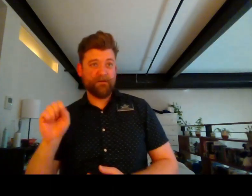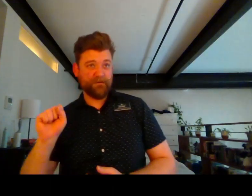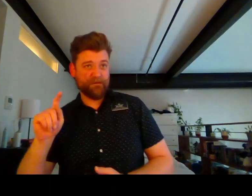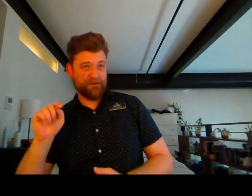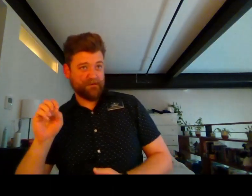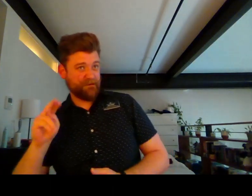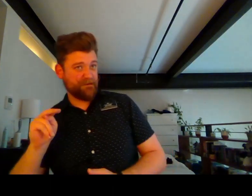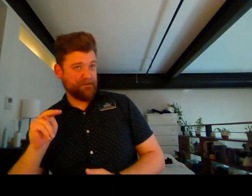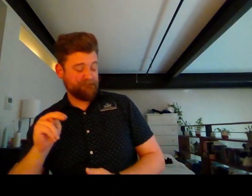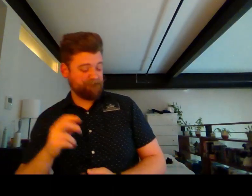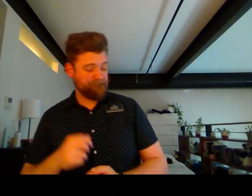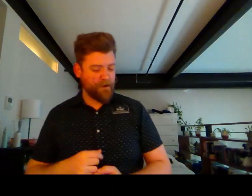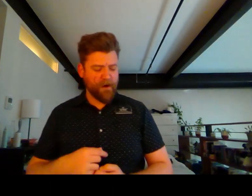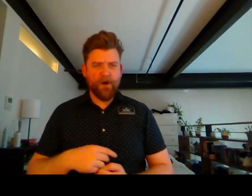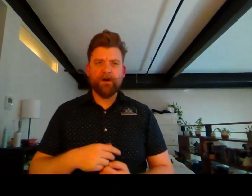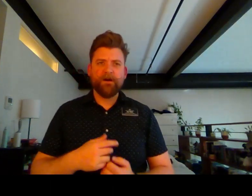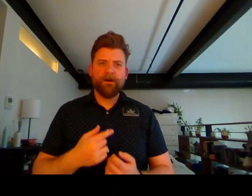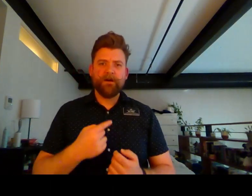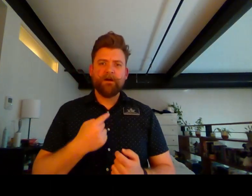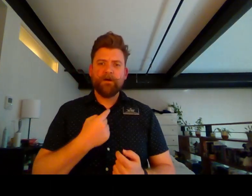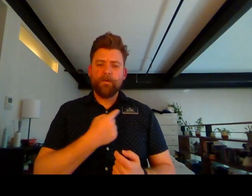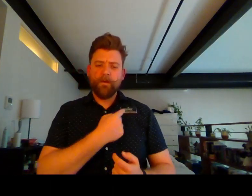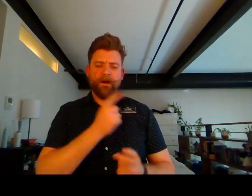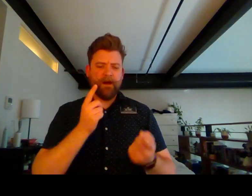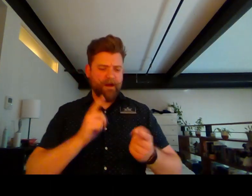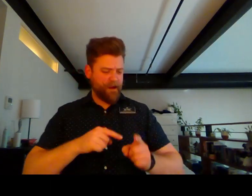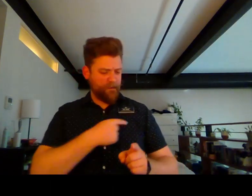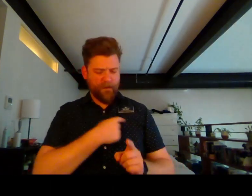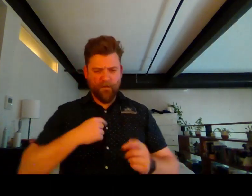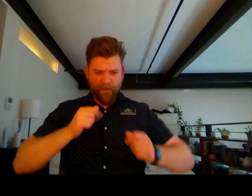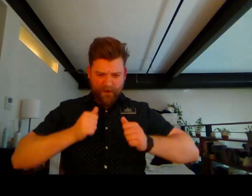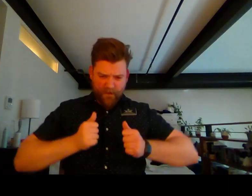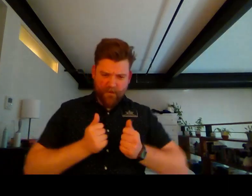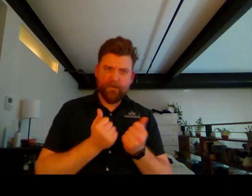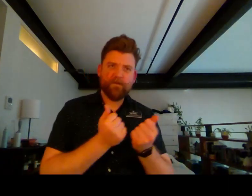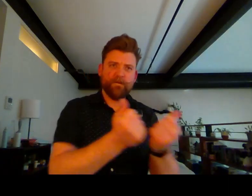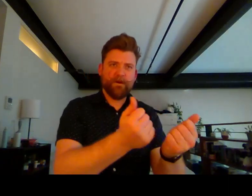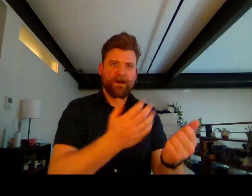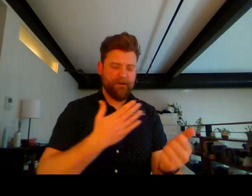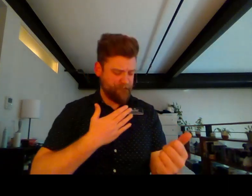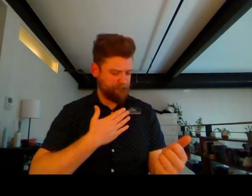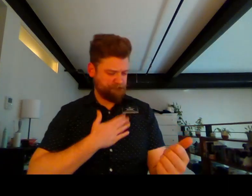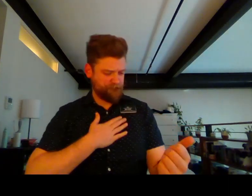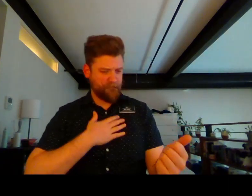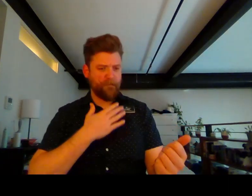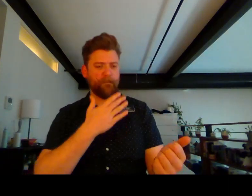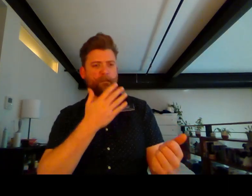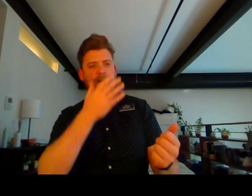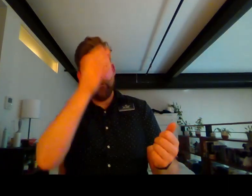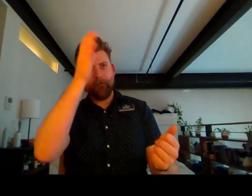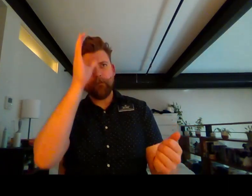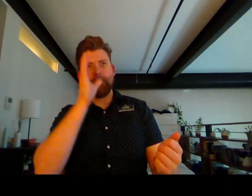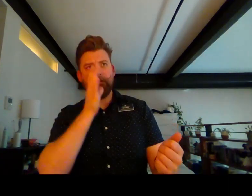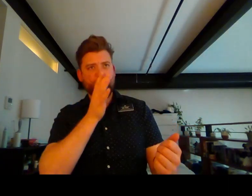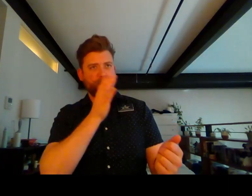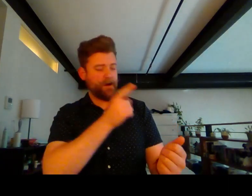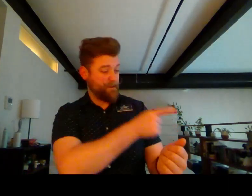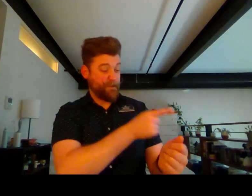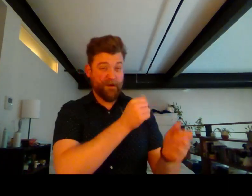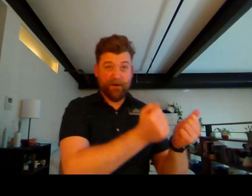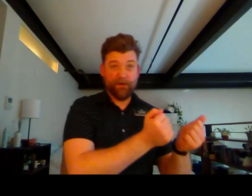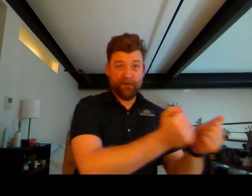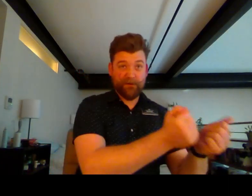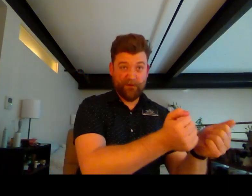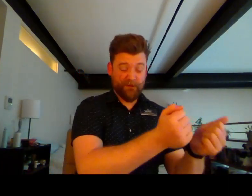hearing impaired, the scene is very disappointing. I see children walking by 3 or 4 beer stores on the